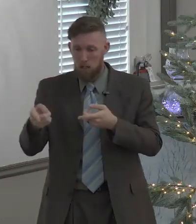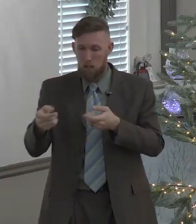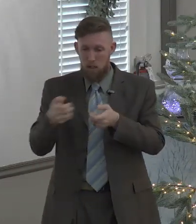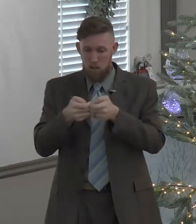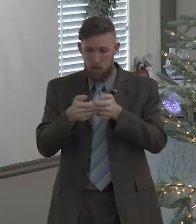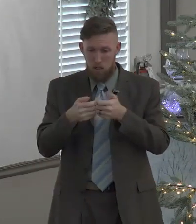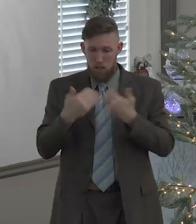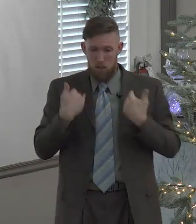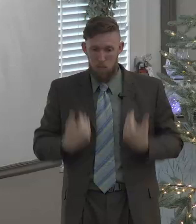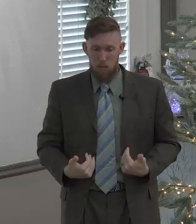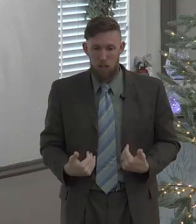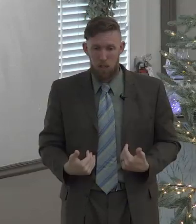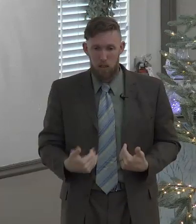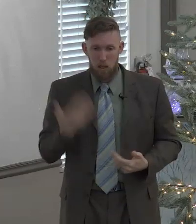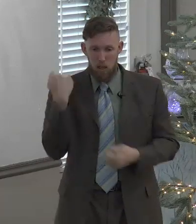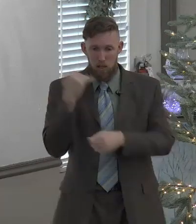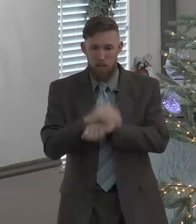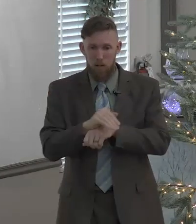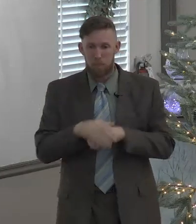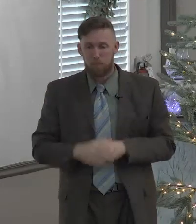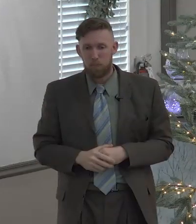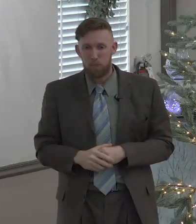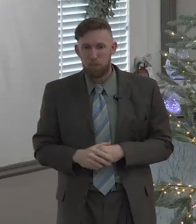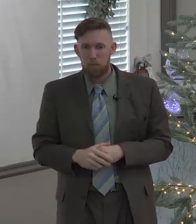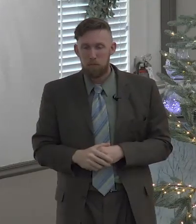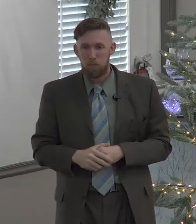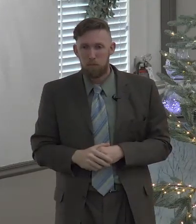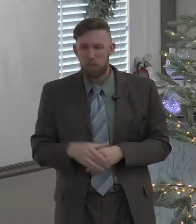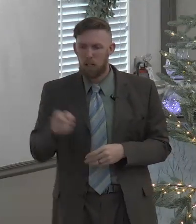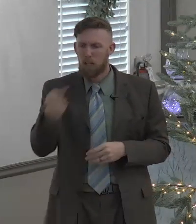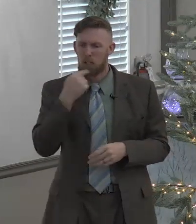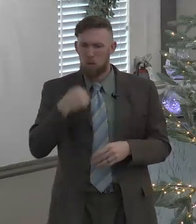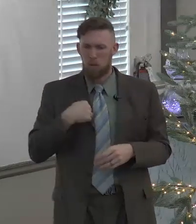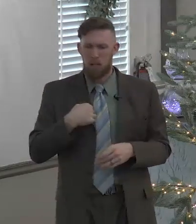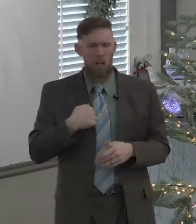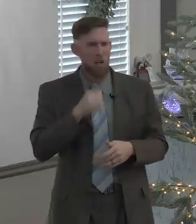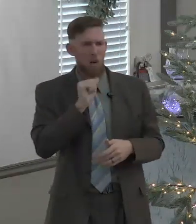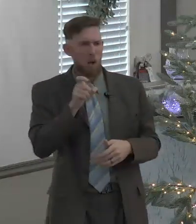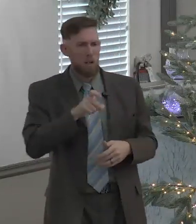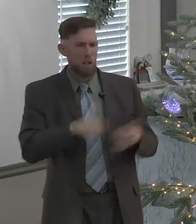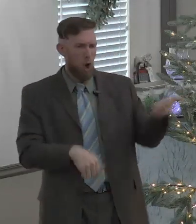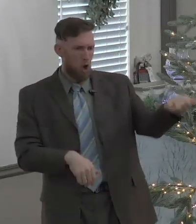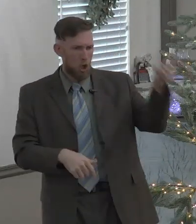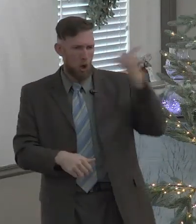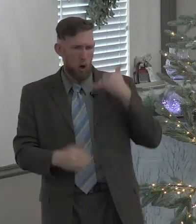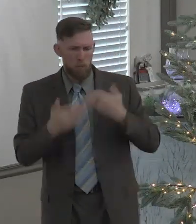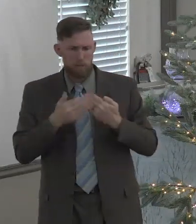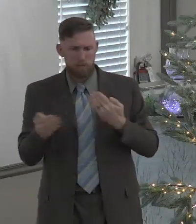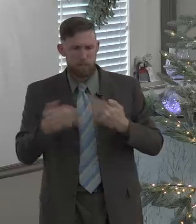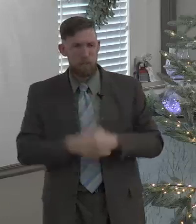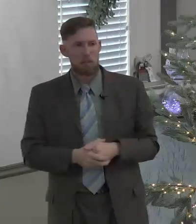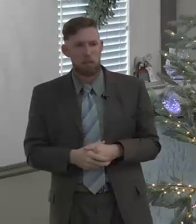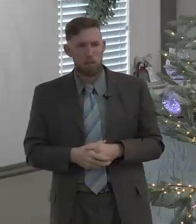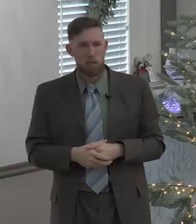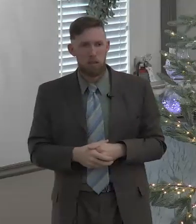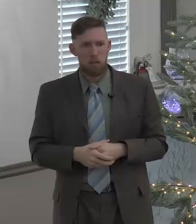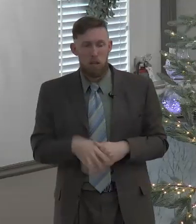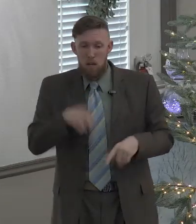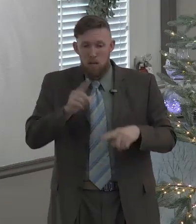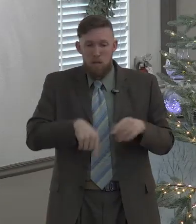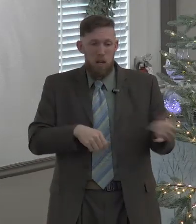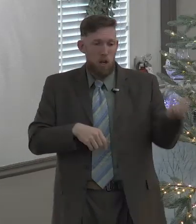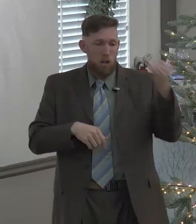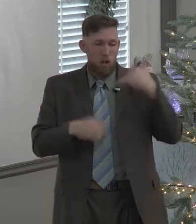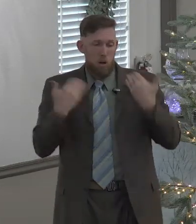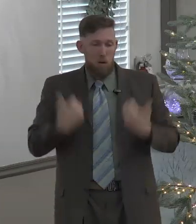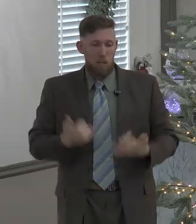I couldn't, Brother Zetterman told me last night in the text, he said, Pastor, no sense calling me anymore. I've been calling, I've been talking with him, I've been